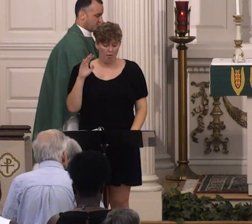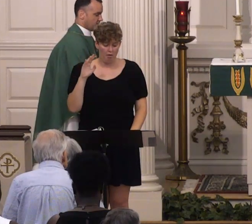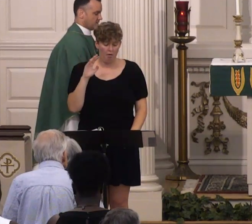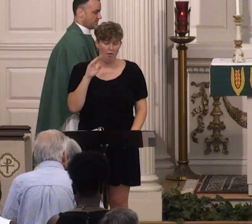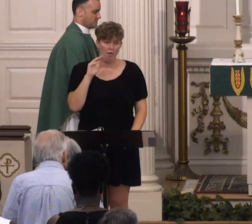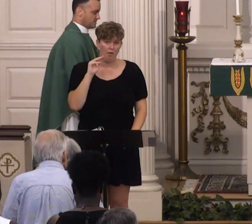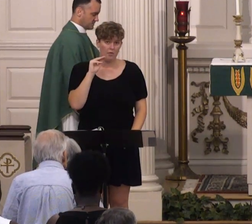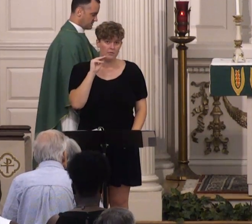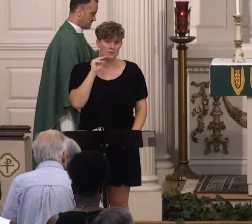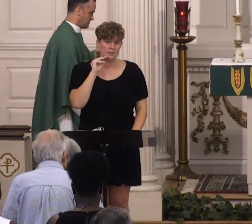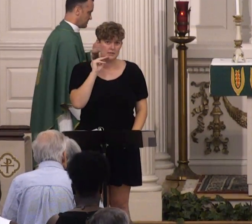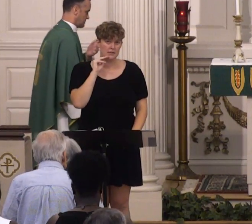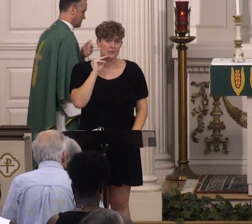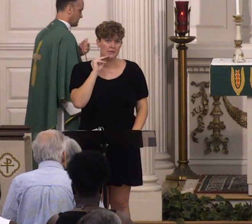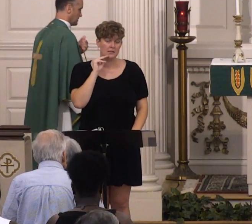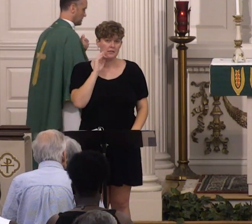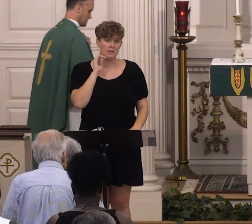Oh,